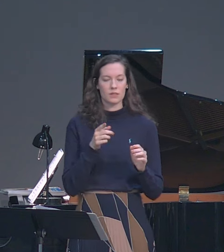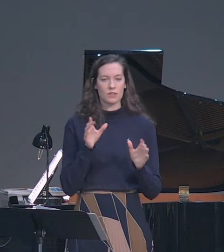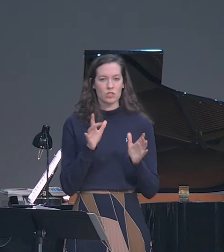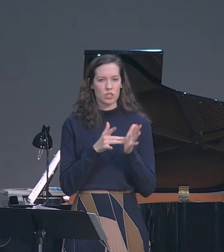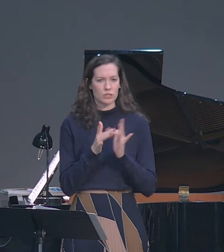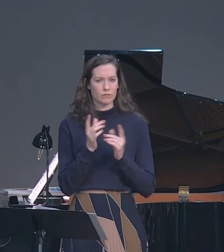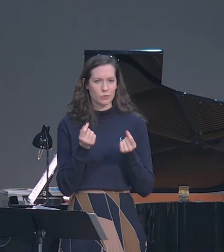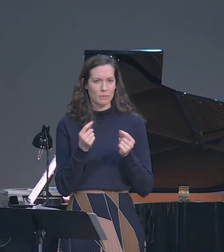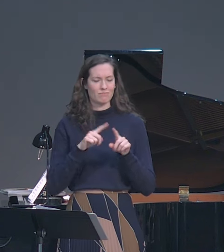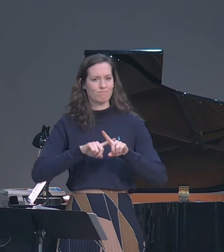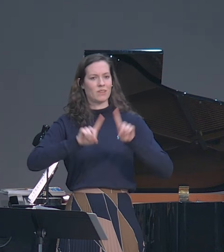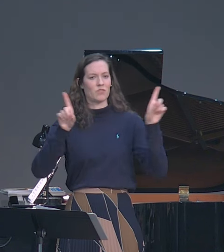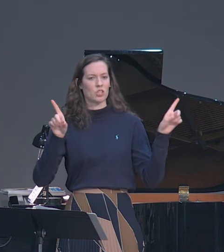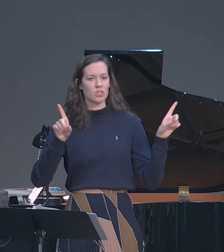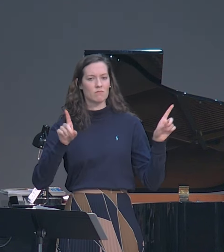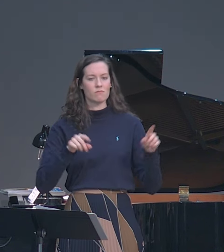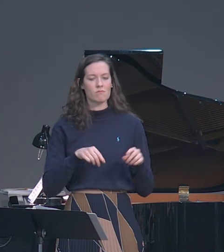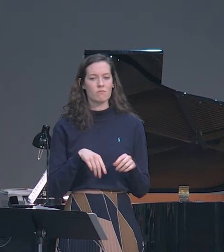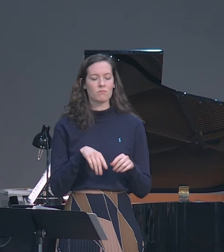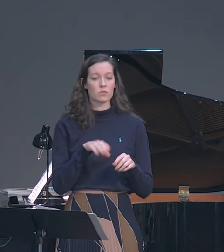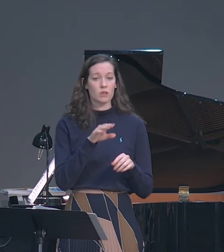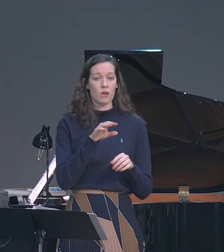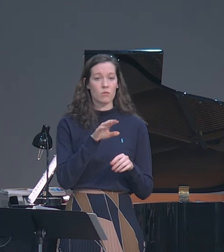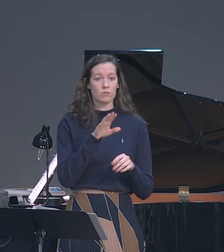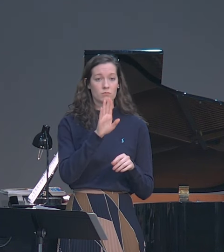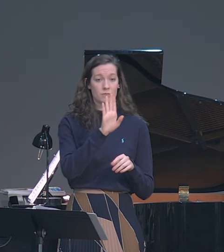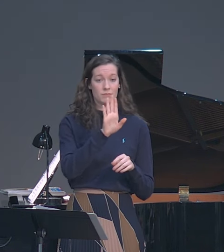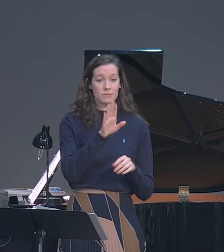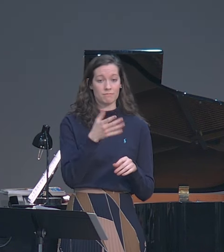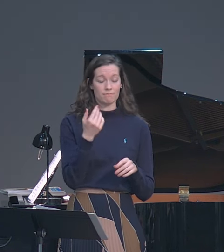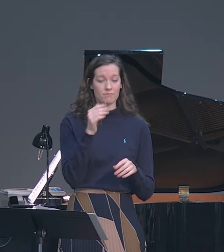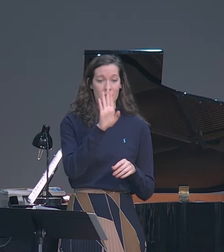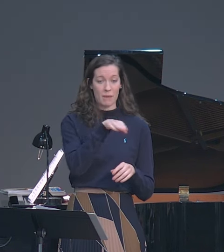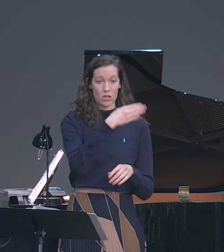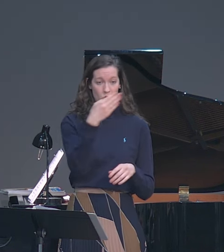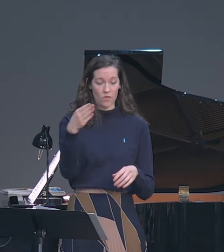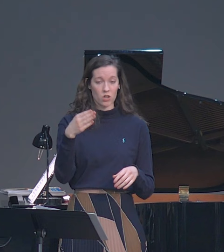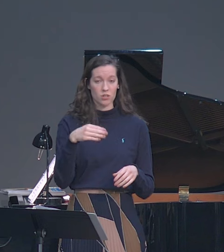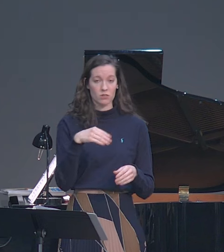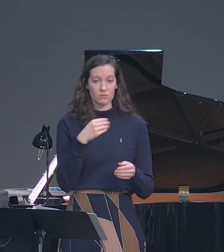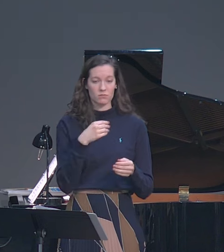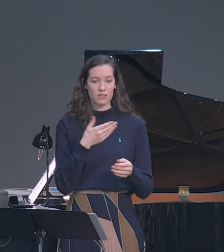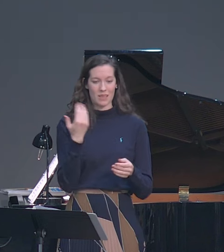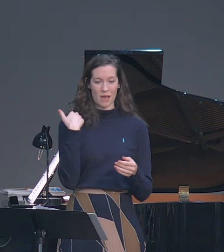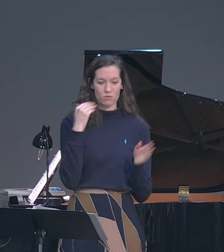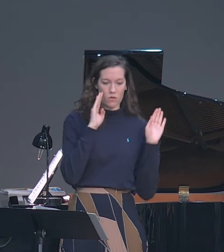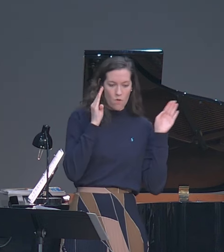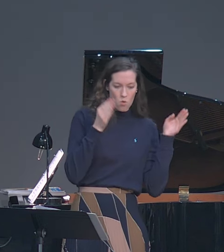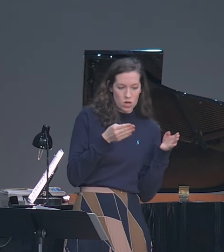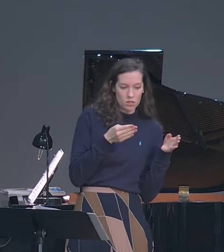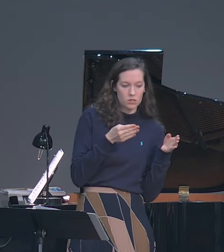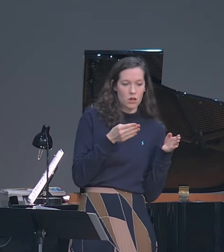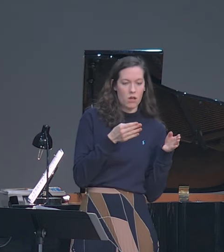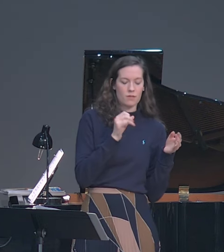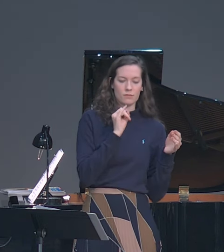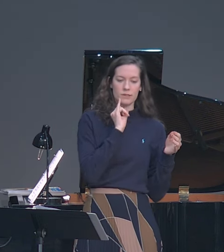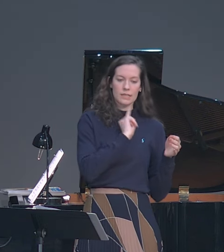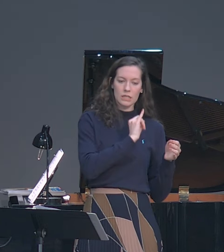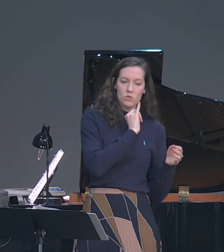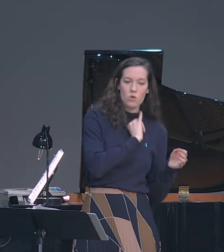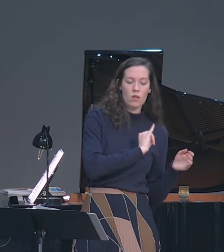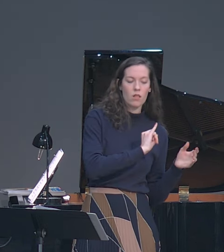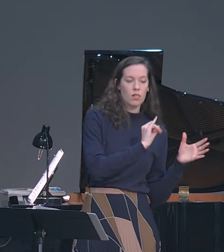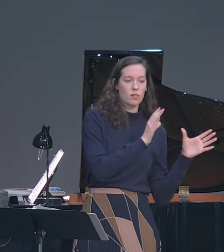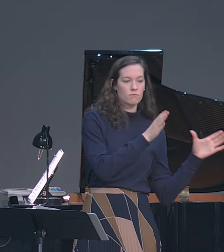of that Passover meal from the lambs that were slain in order to bring Israel out